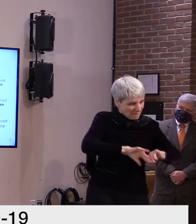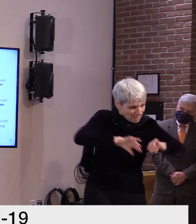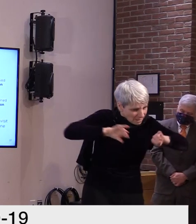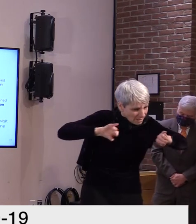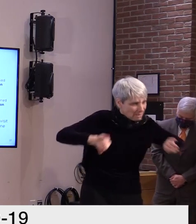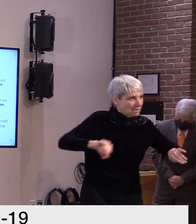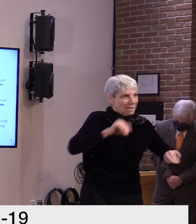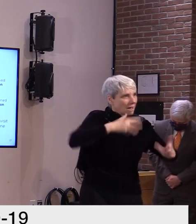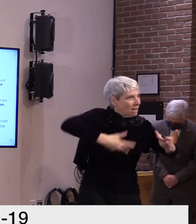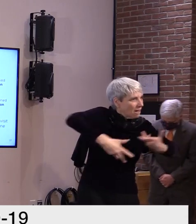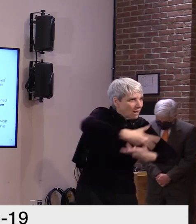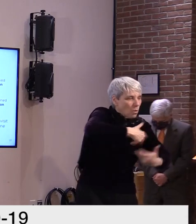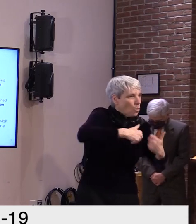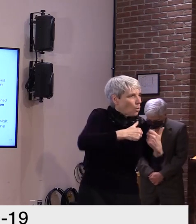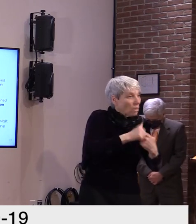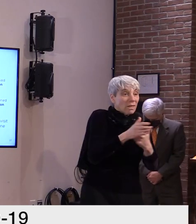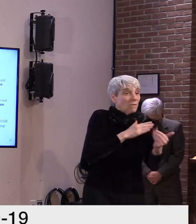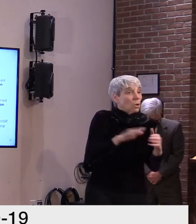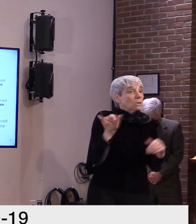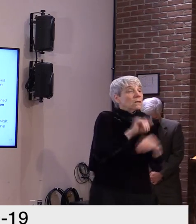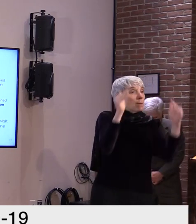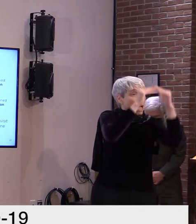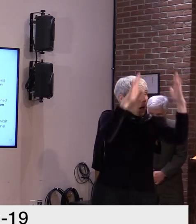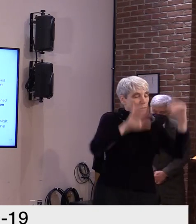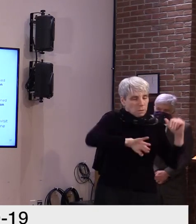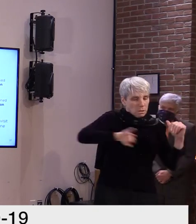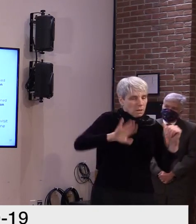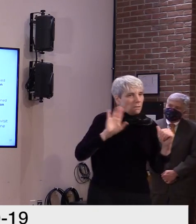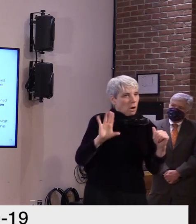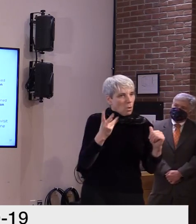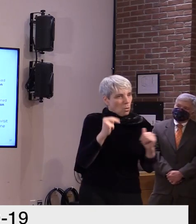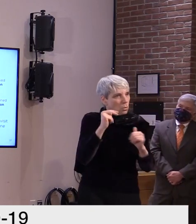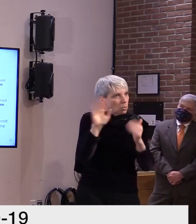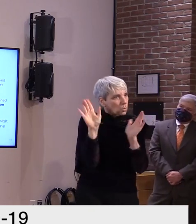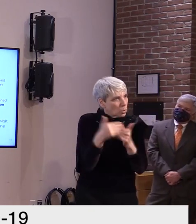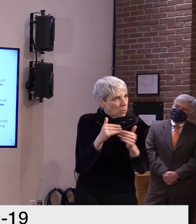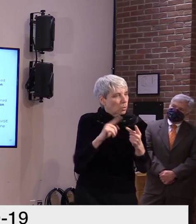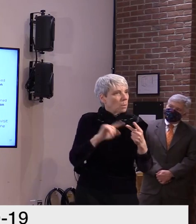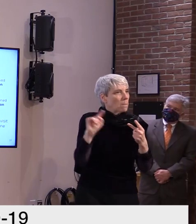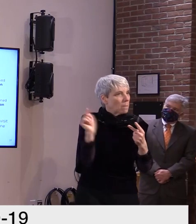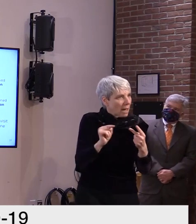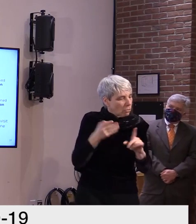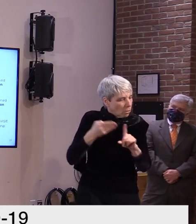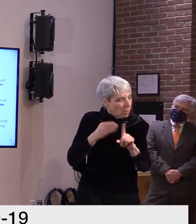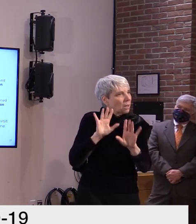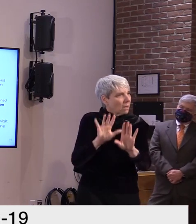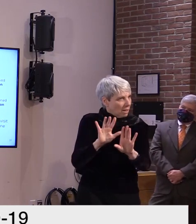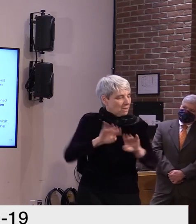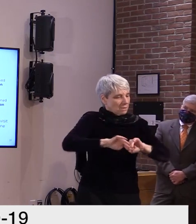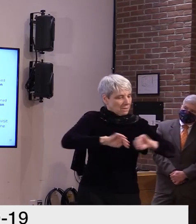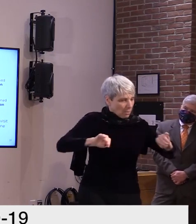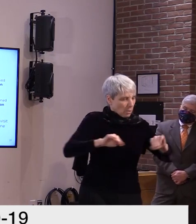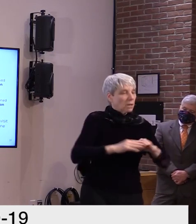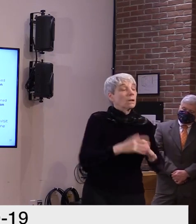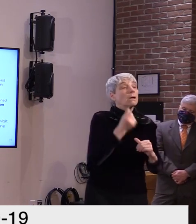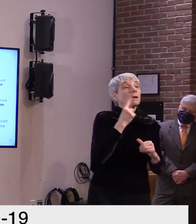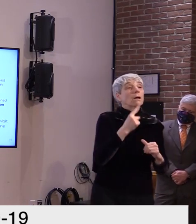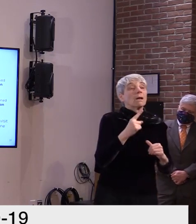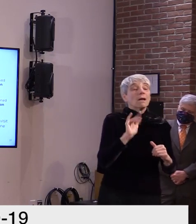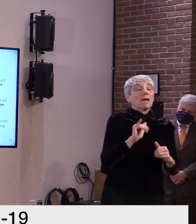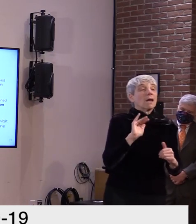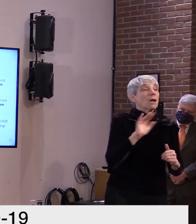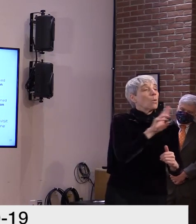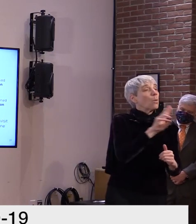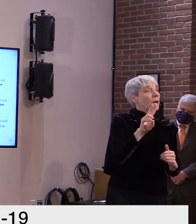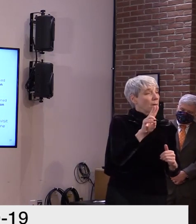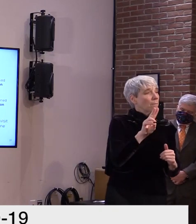other household members. You can find more information like this on our newly updated webpage regarding isolation